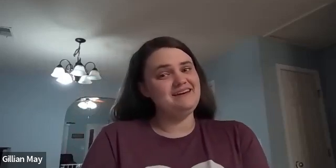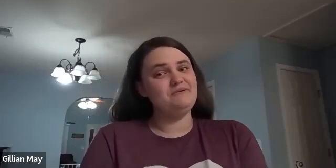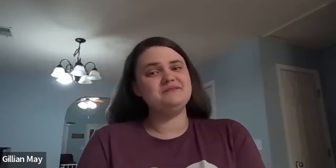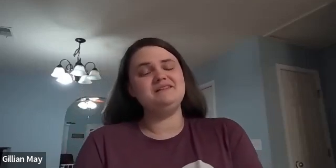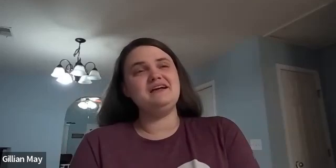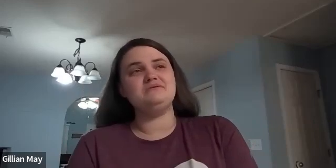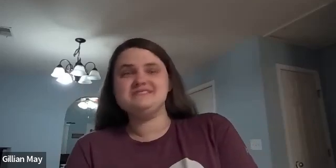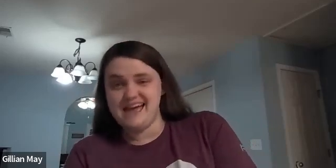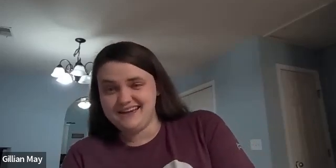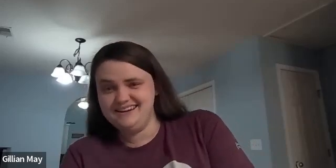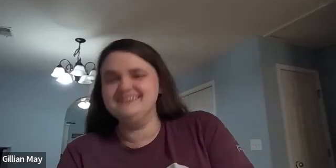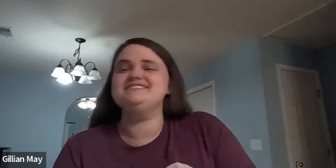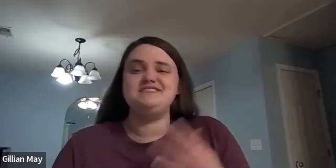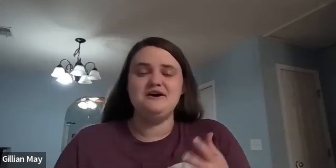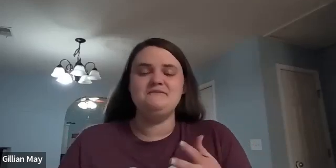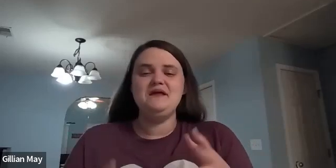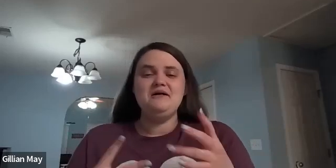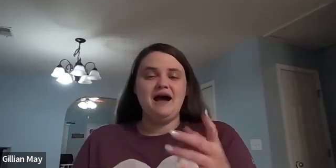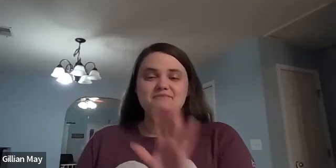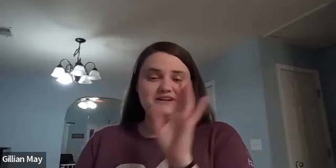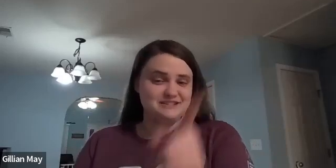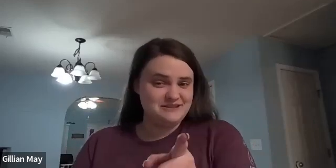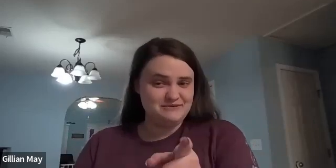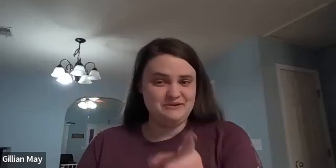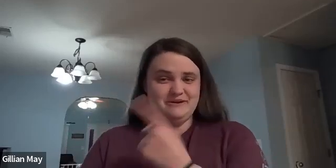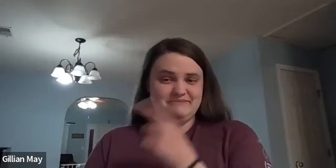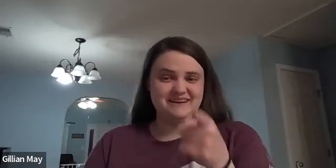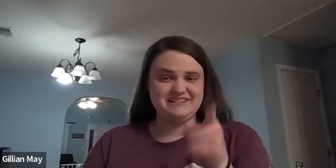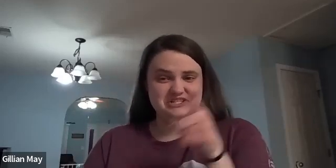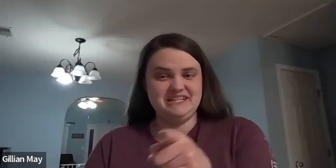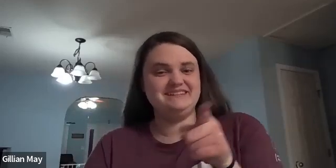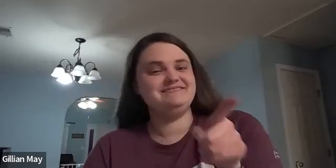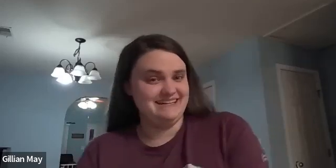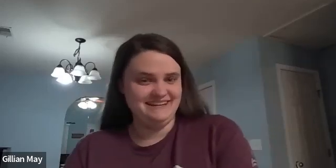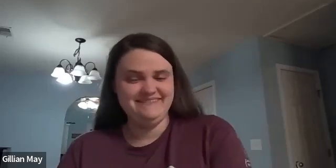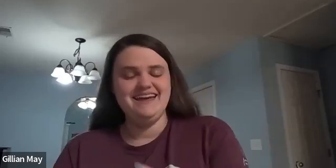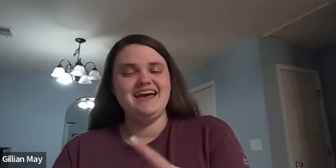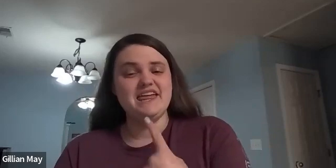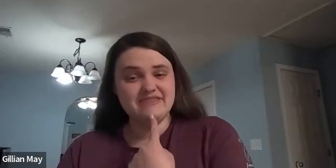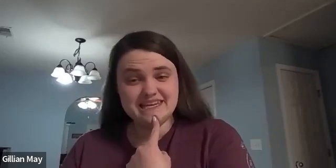one could be like real sad. So I'm gonna do this one real quick because she did it. And